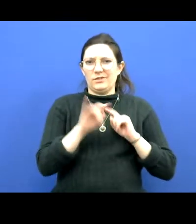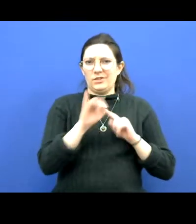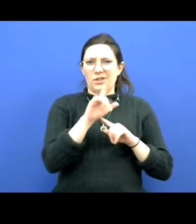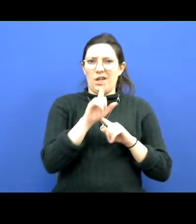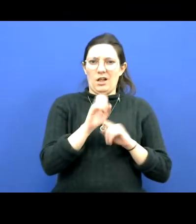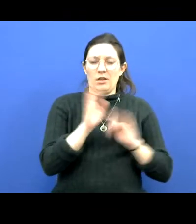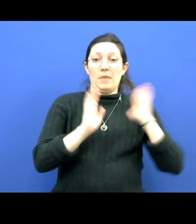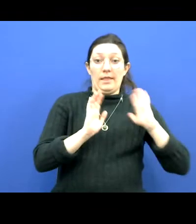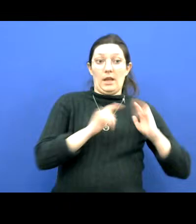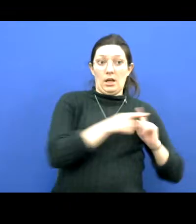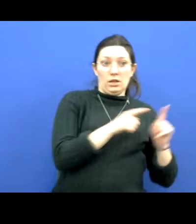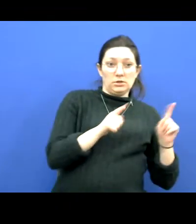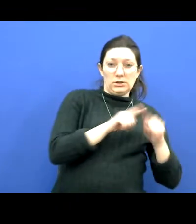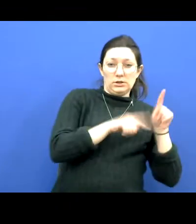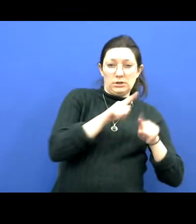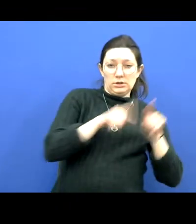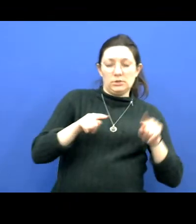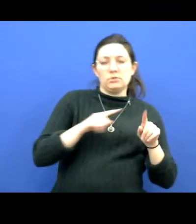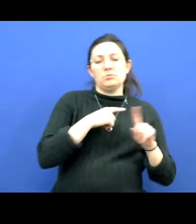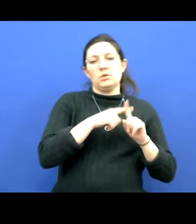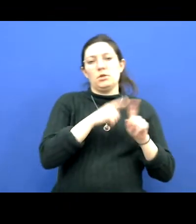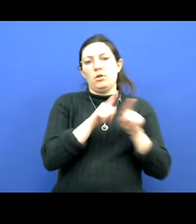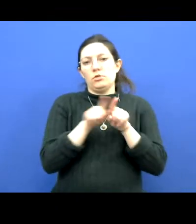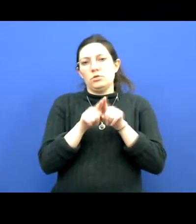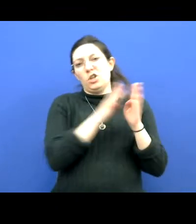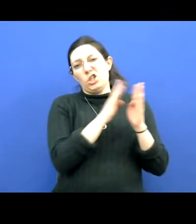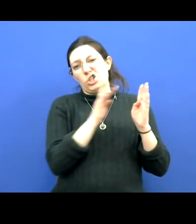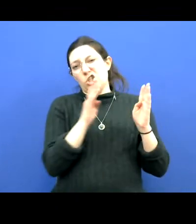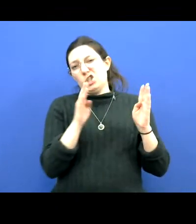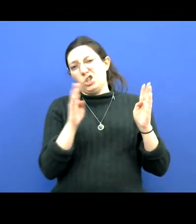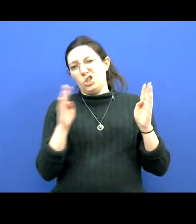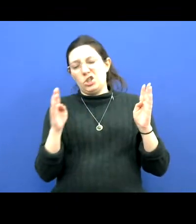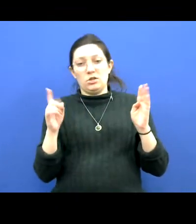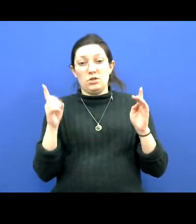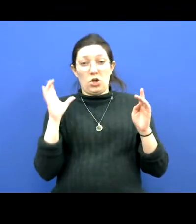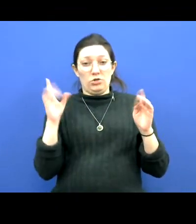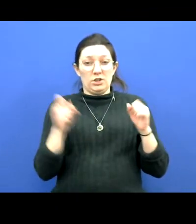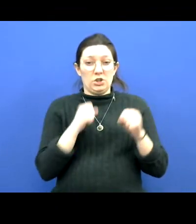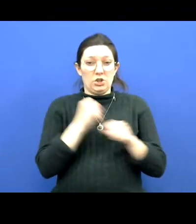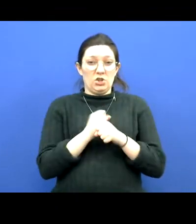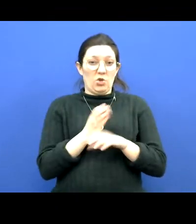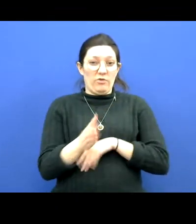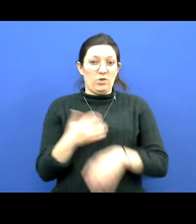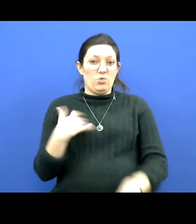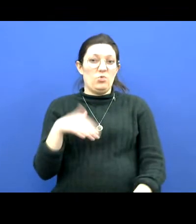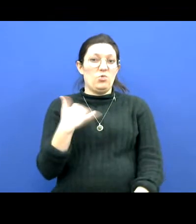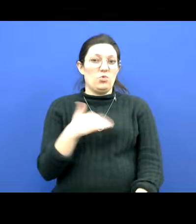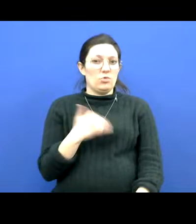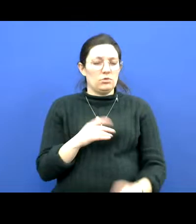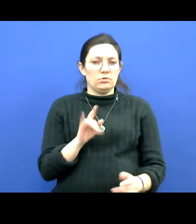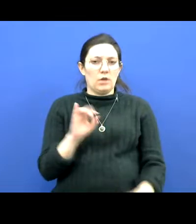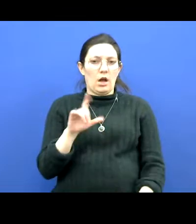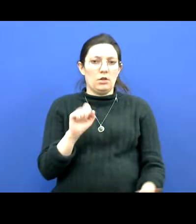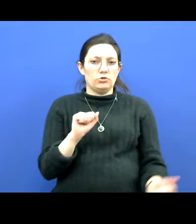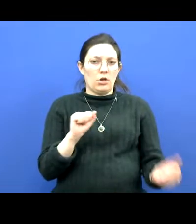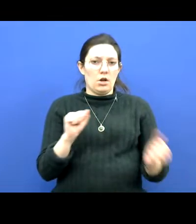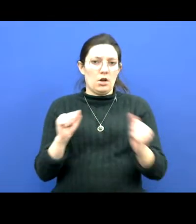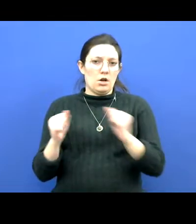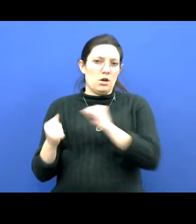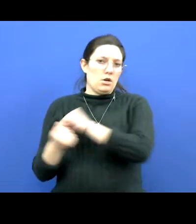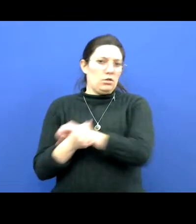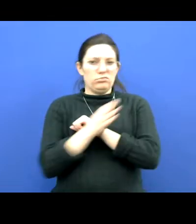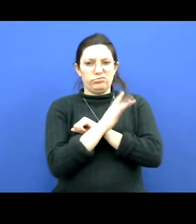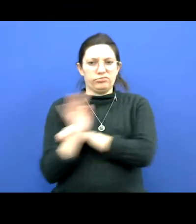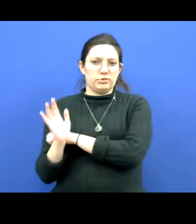time. But then also when you're spanning you know, over 100 years, obviously different